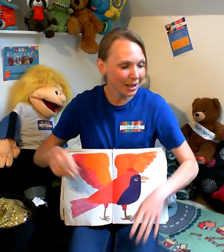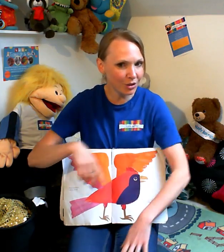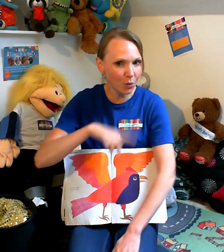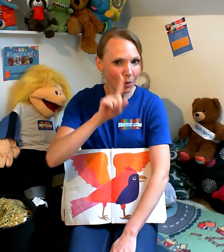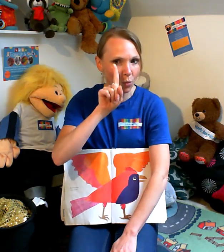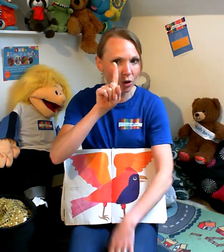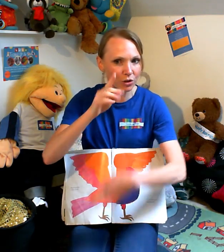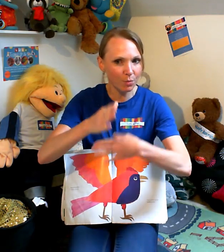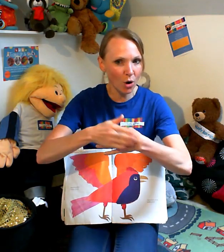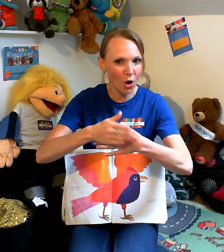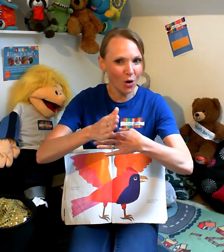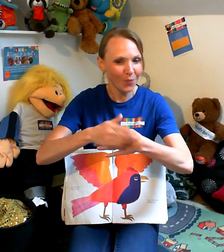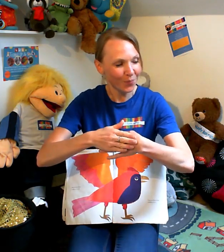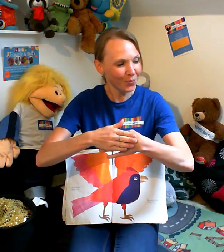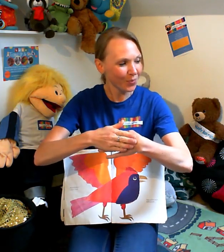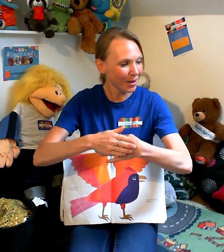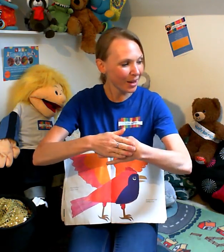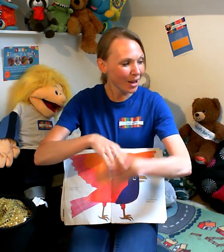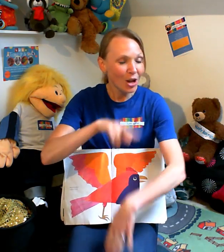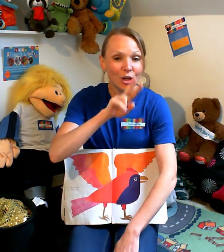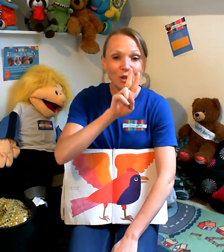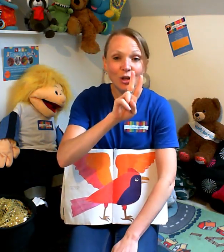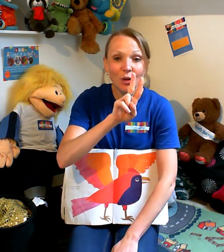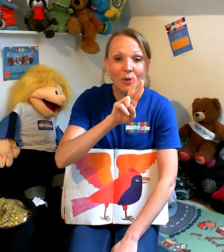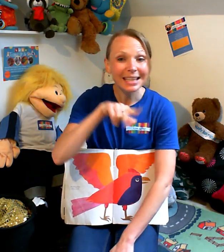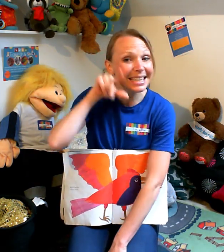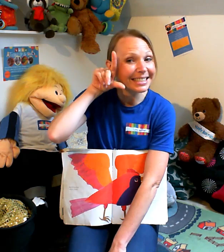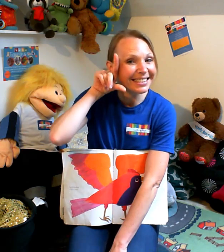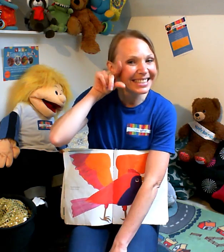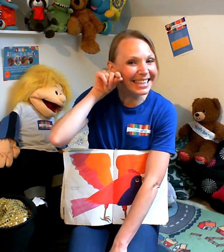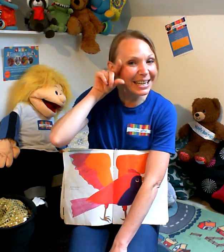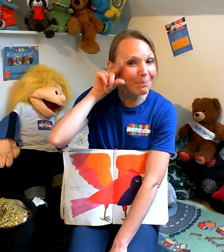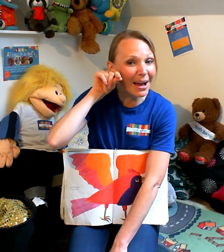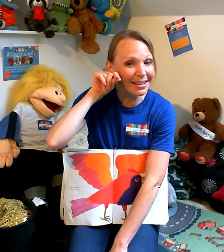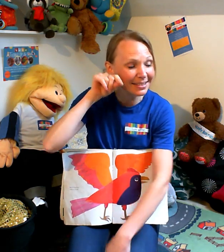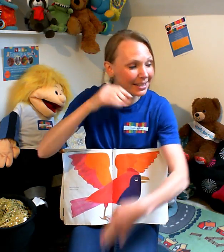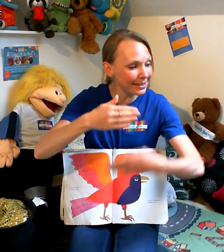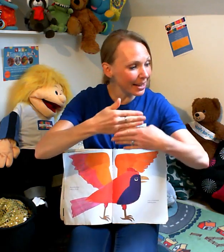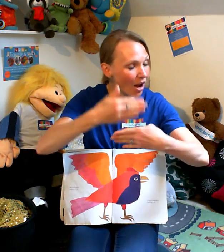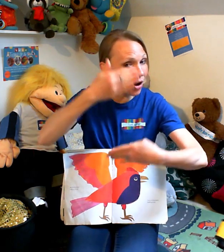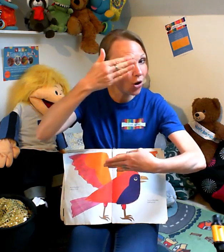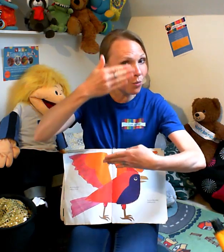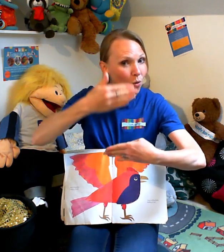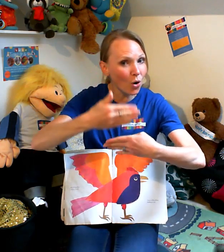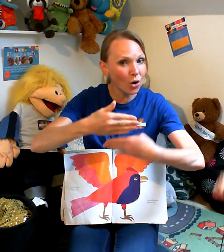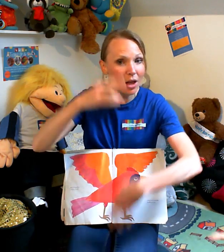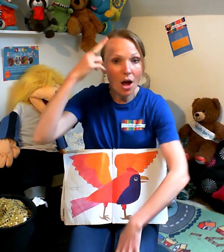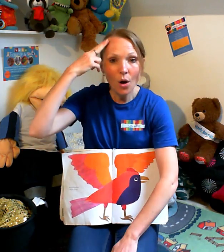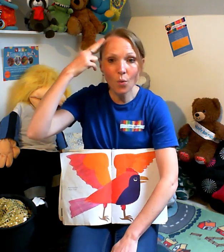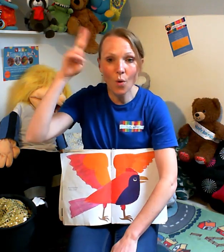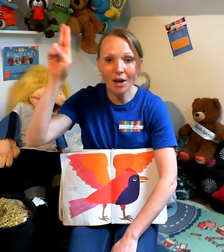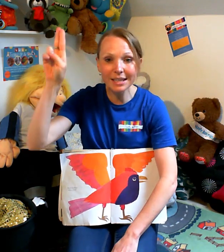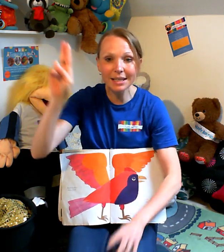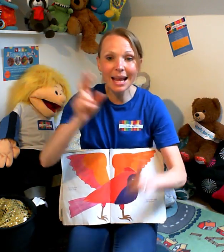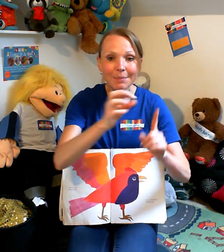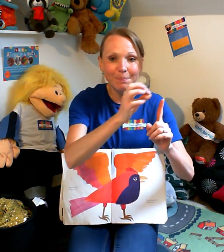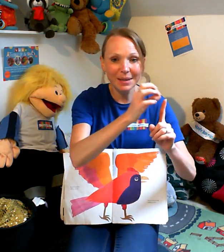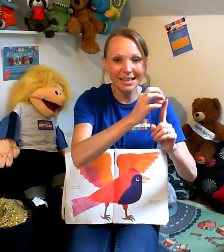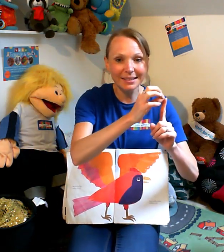do it once more. Two little dicky birds sitting on a wall. One named Peter,